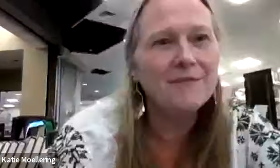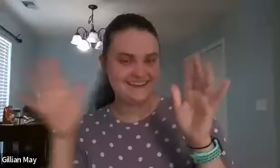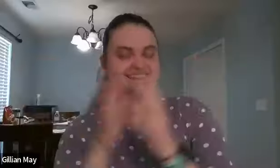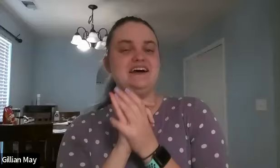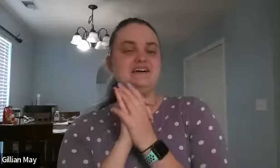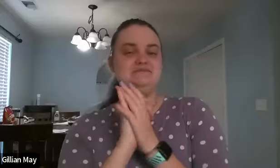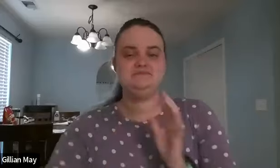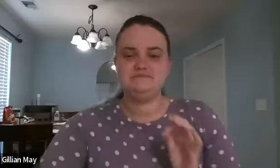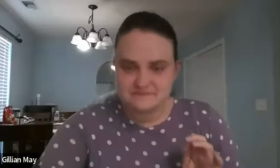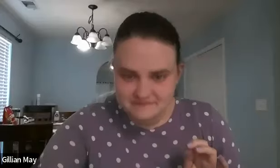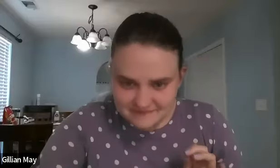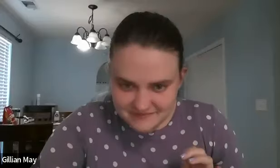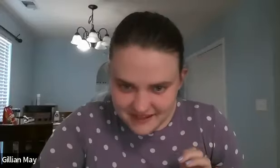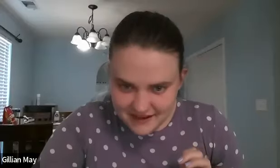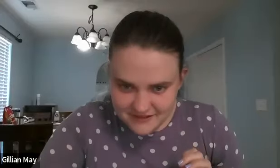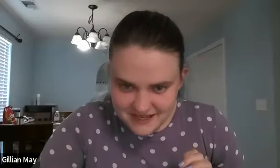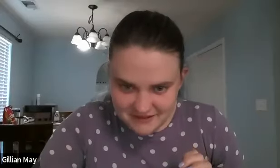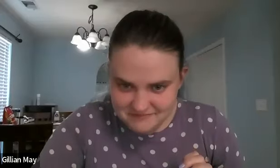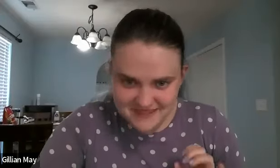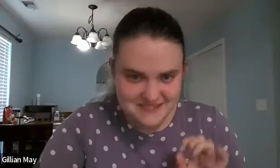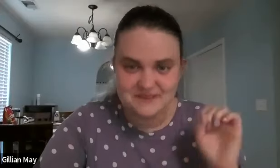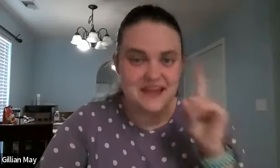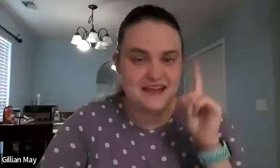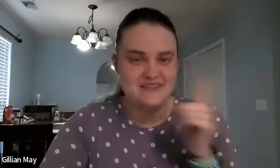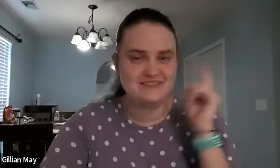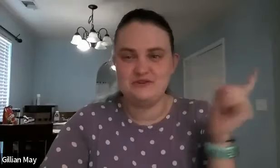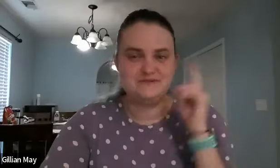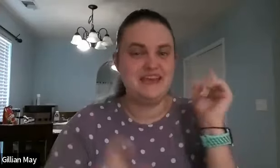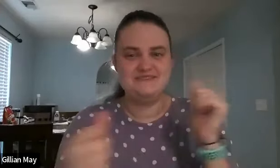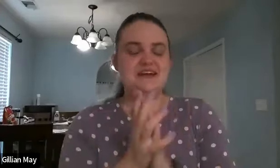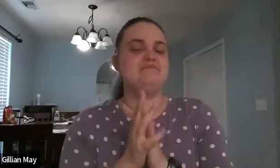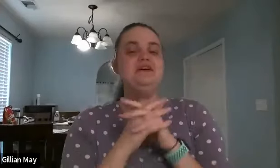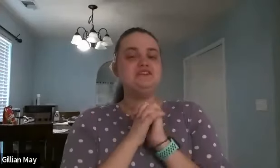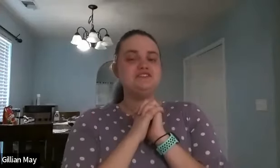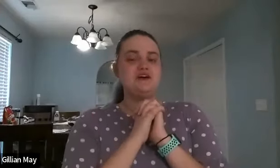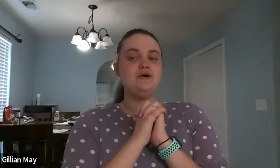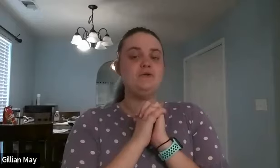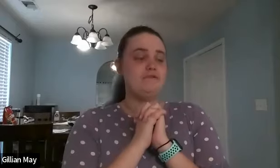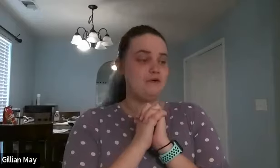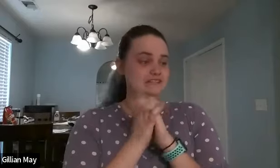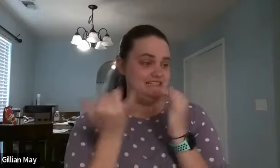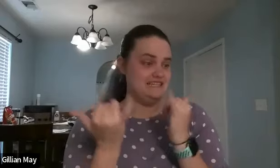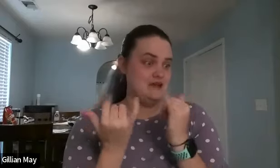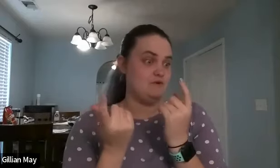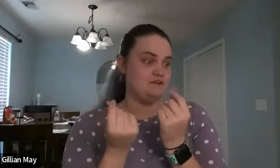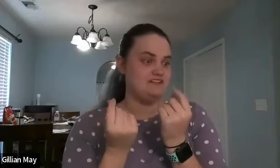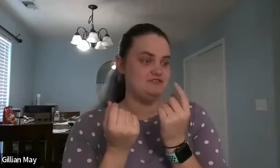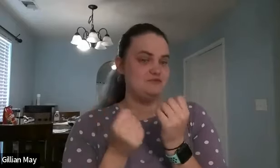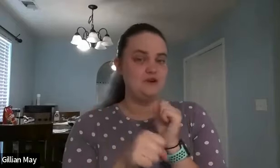Guys, every time gets me. That throws me every time. So for today, what we're gonna do is we're gonna